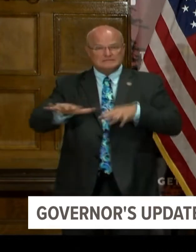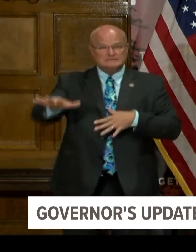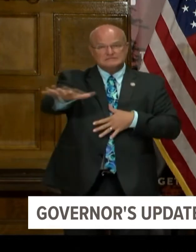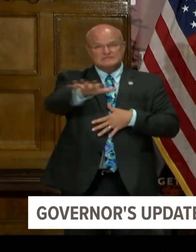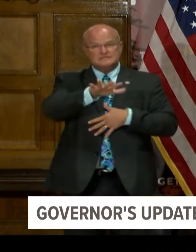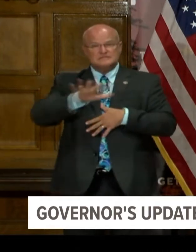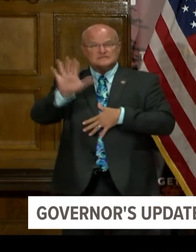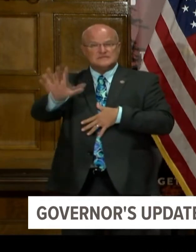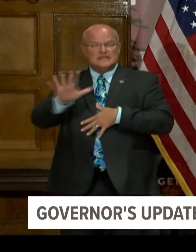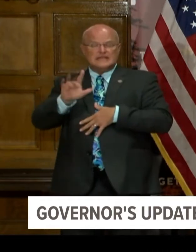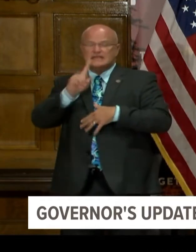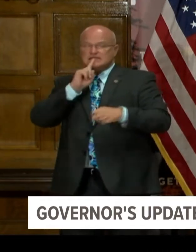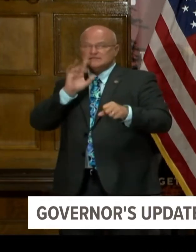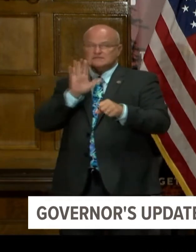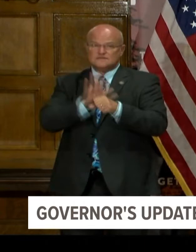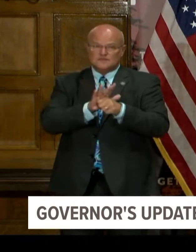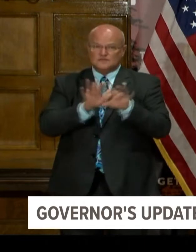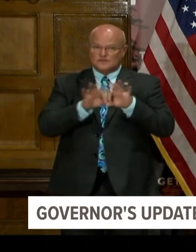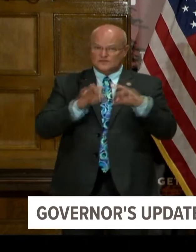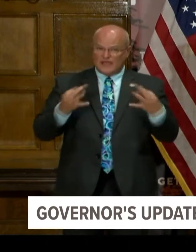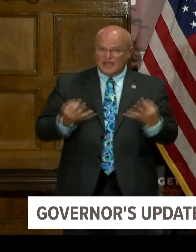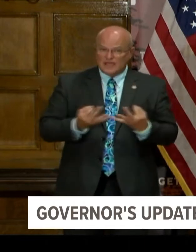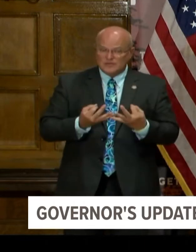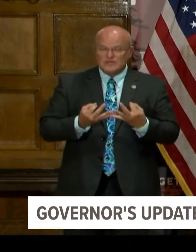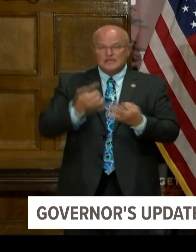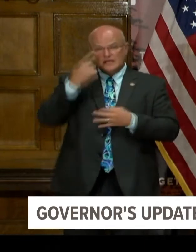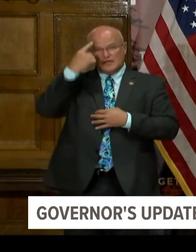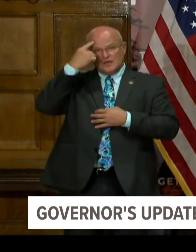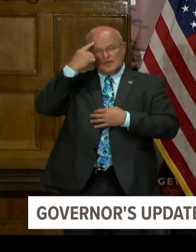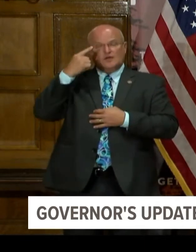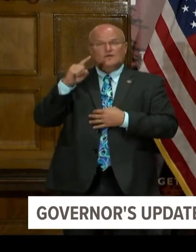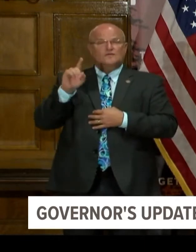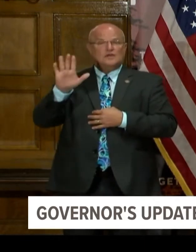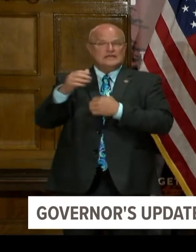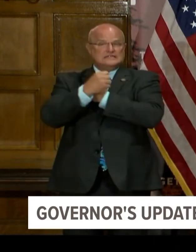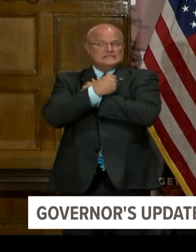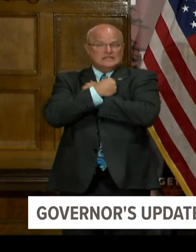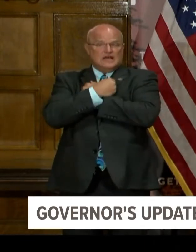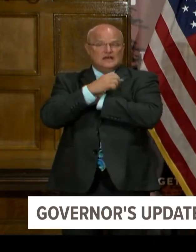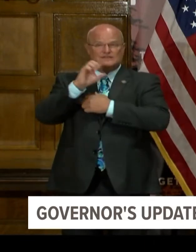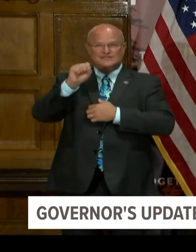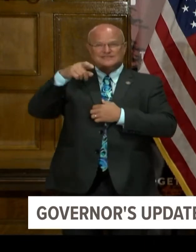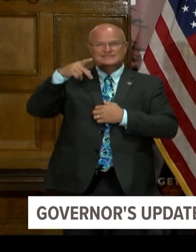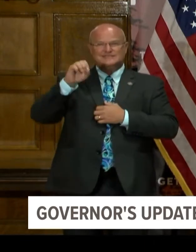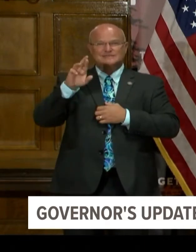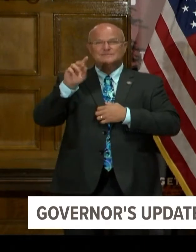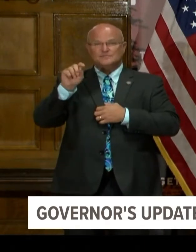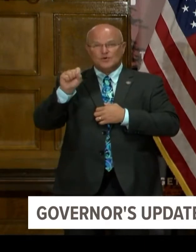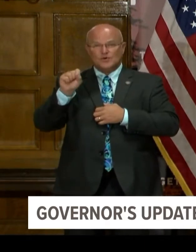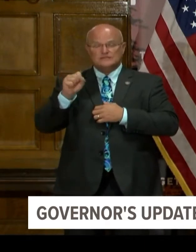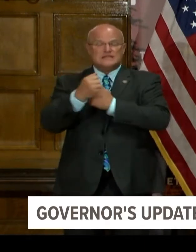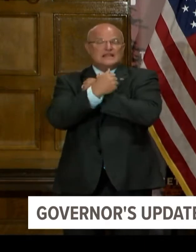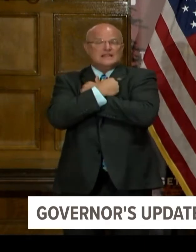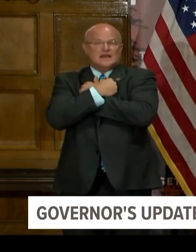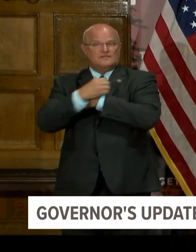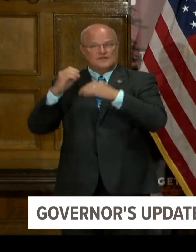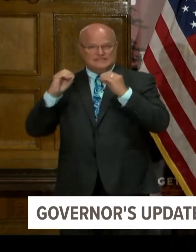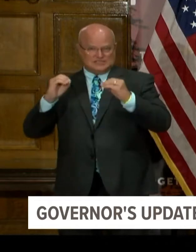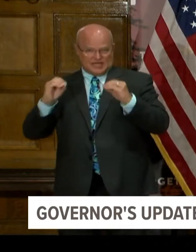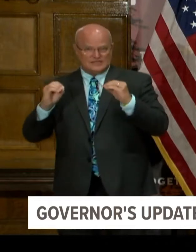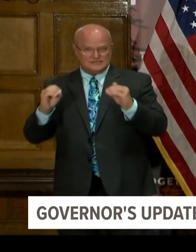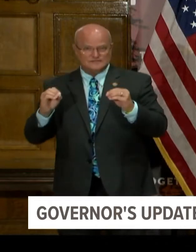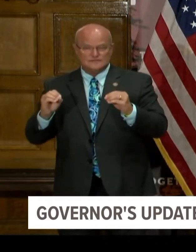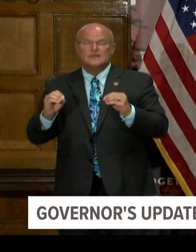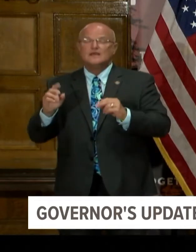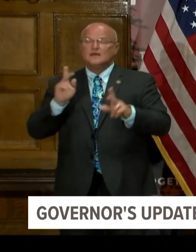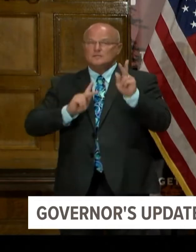his devotion to his family, for his love of sports and love of education, and he will